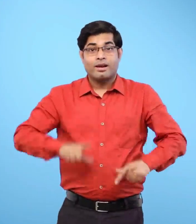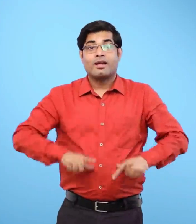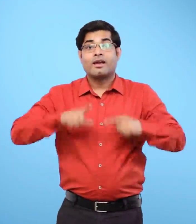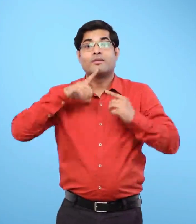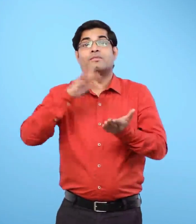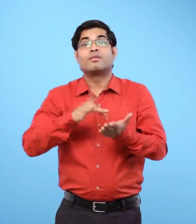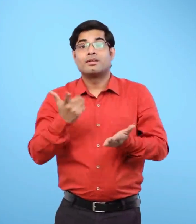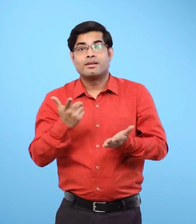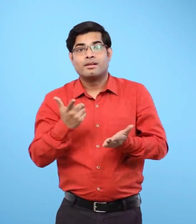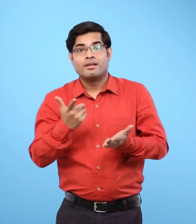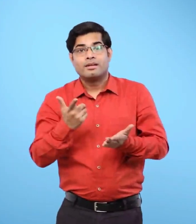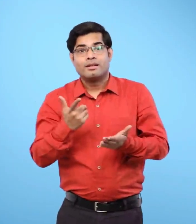I'm in Meghalaya.